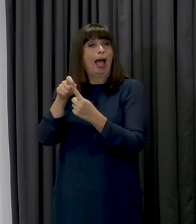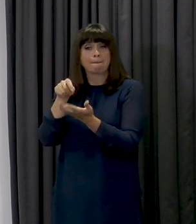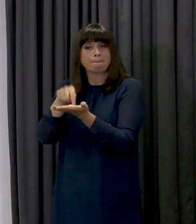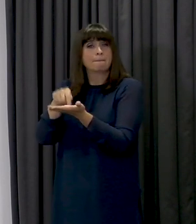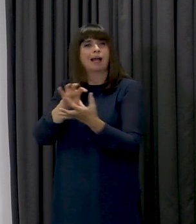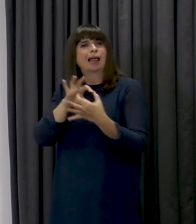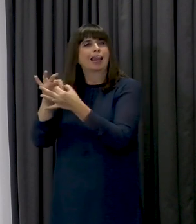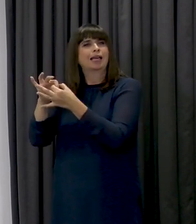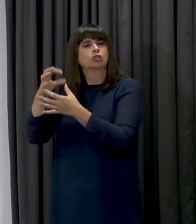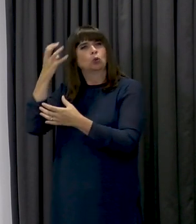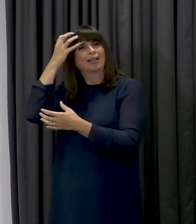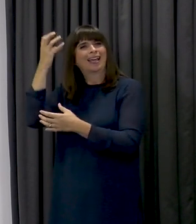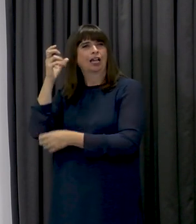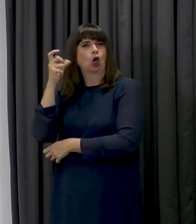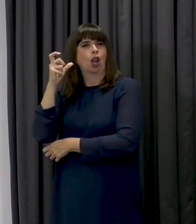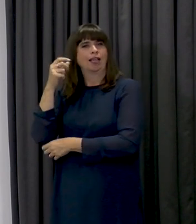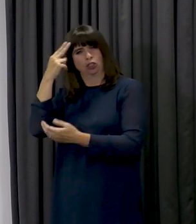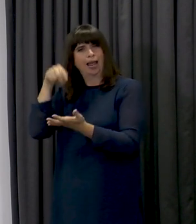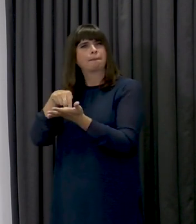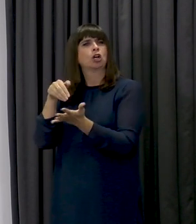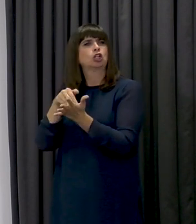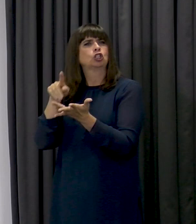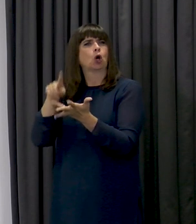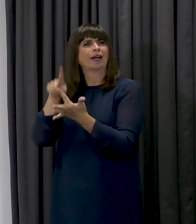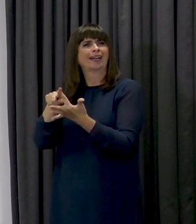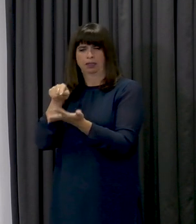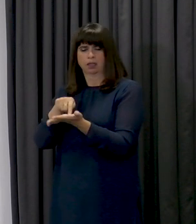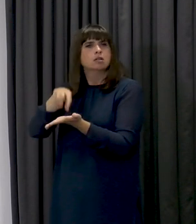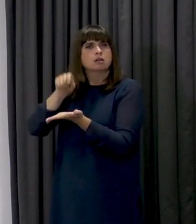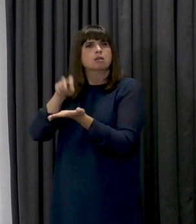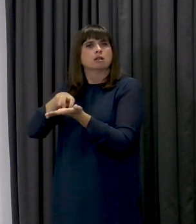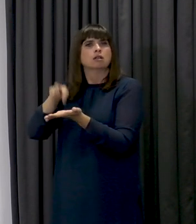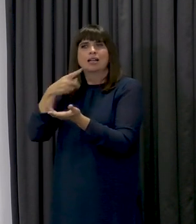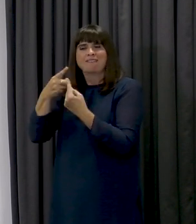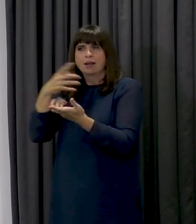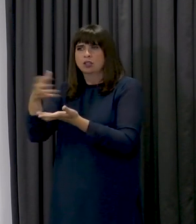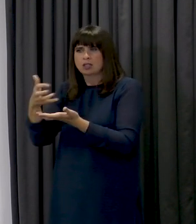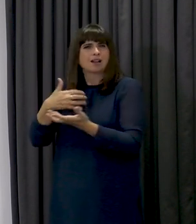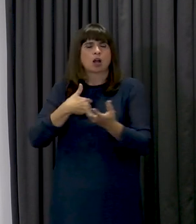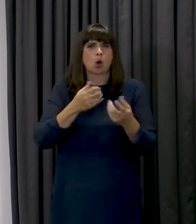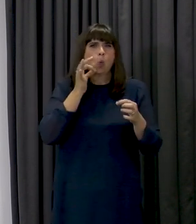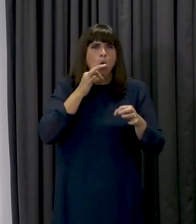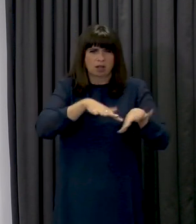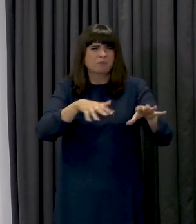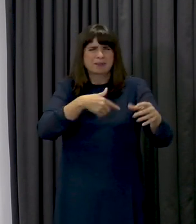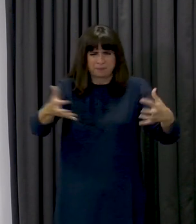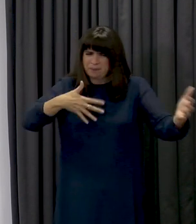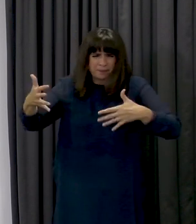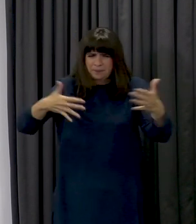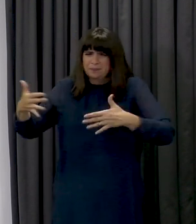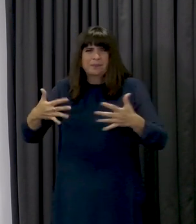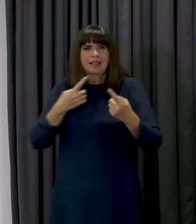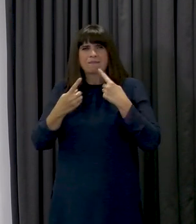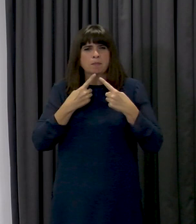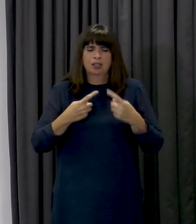King's College, the new wastewater surveillance that we're carrying out in Wales. So we use every day the